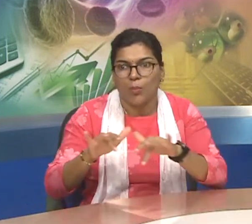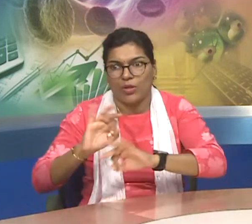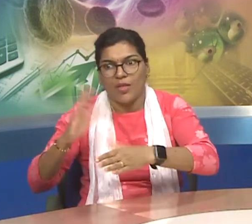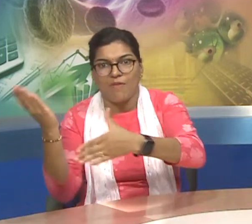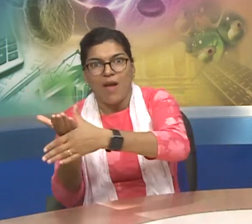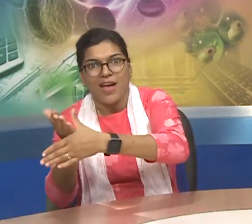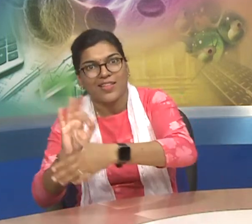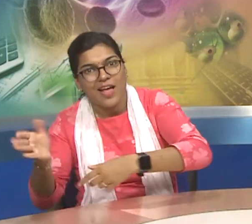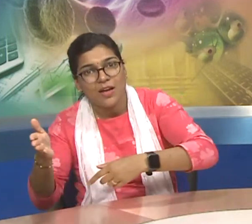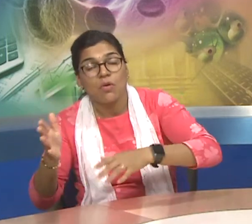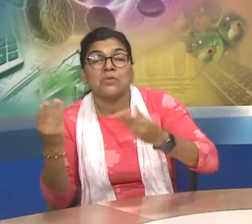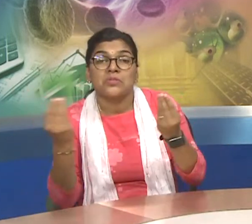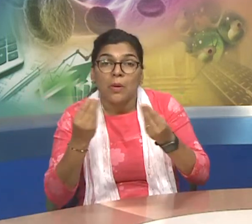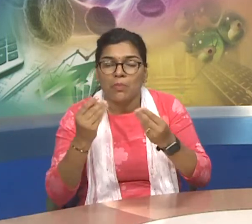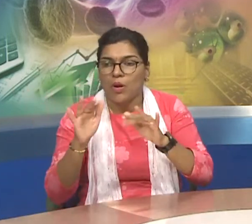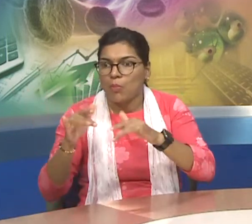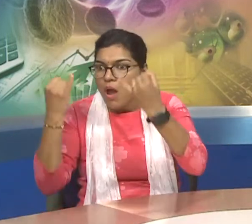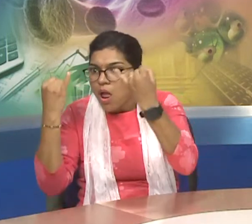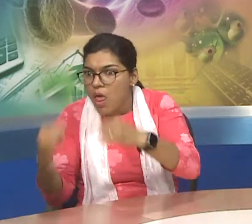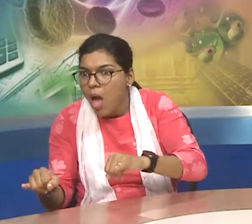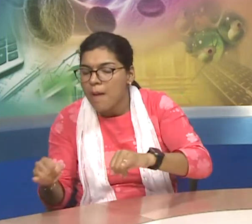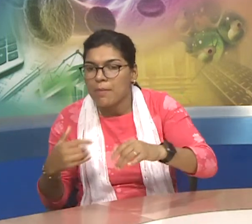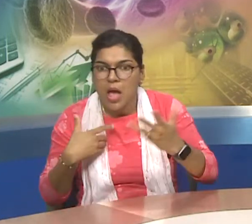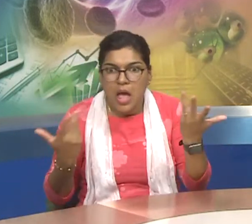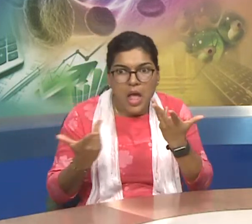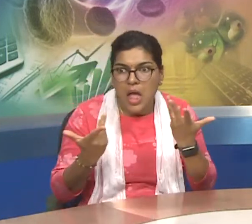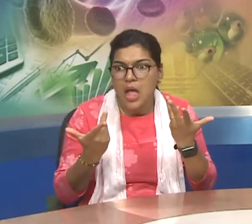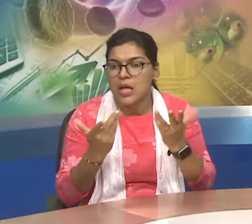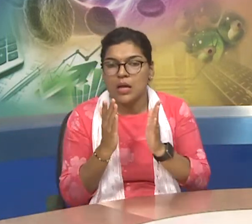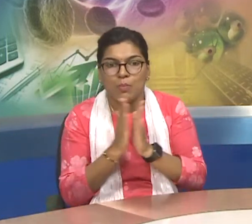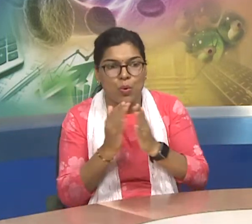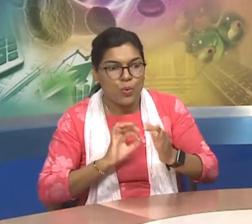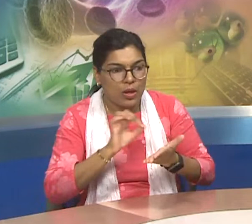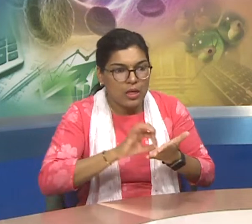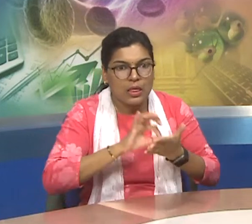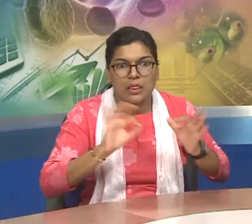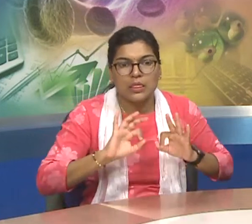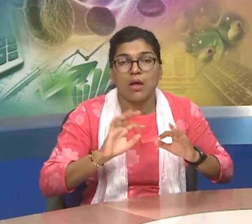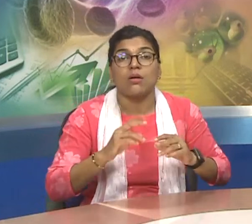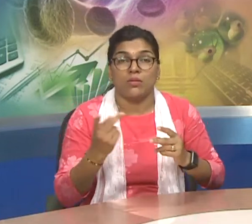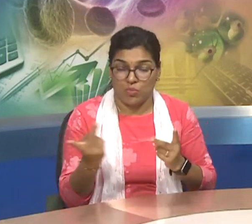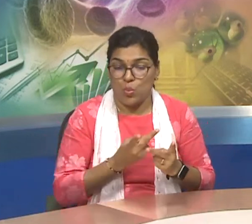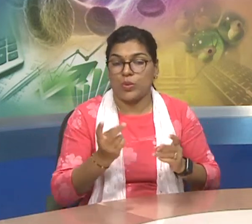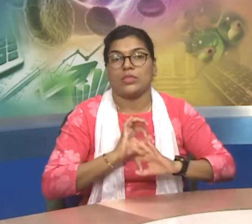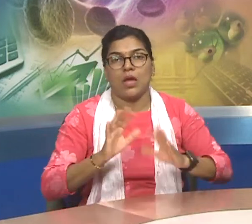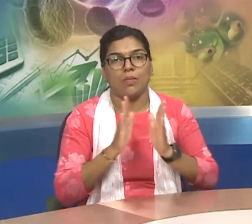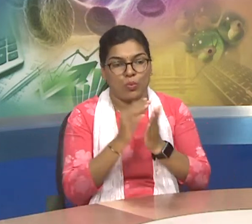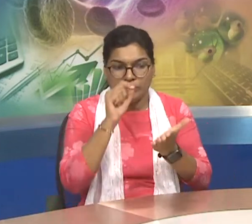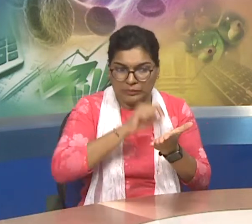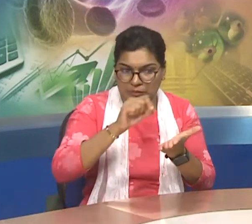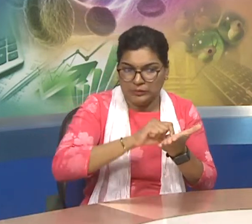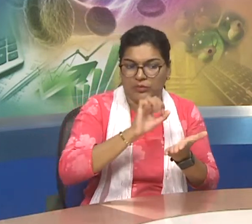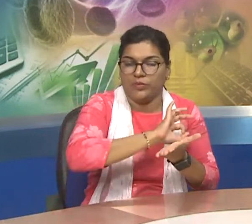So all the bibliographies and abstracts, indexes, they are all prepared by the libraries for